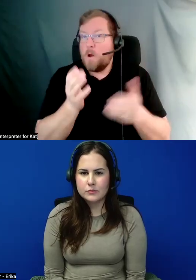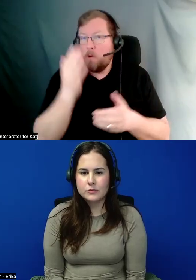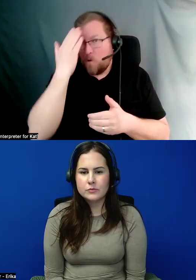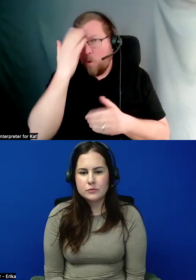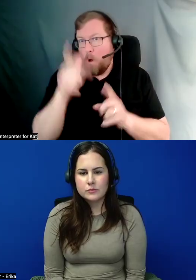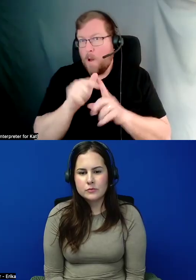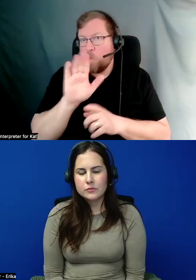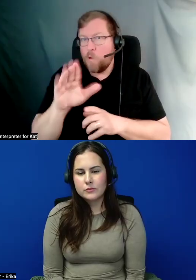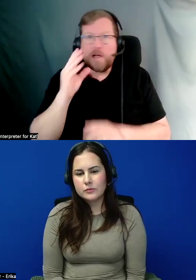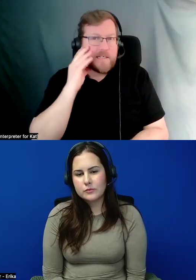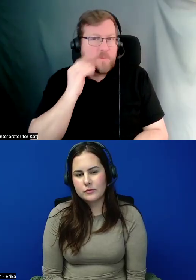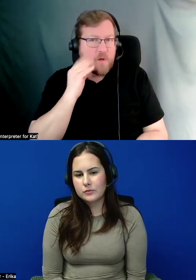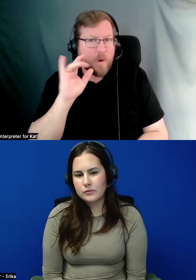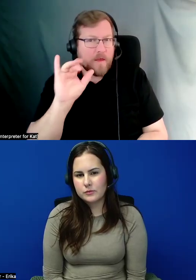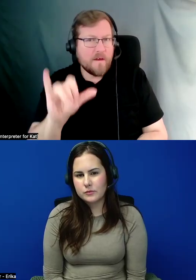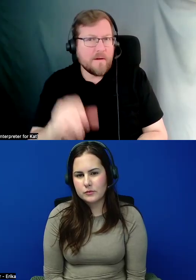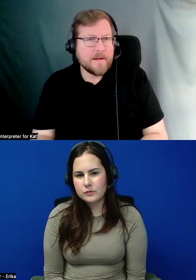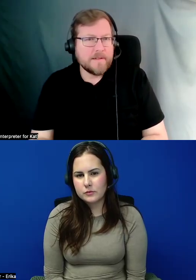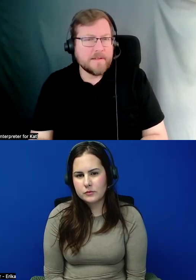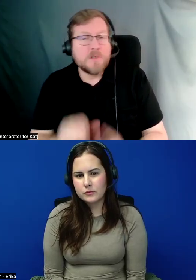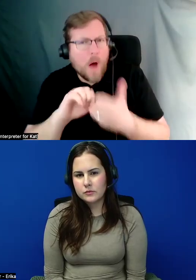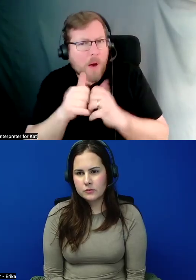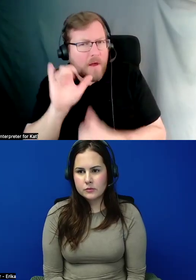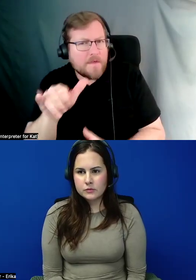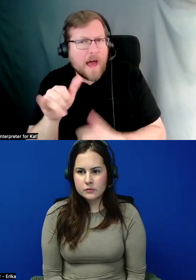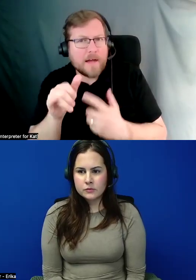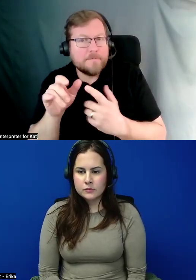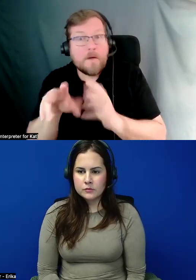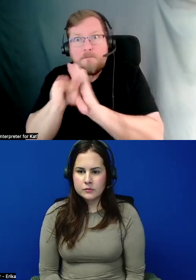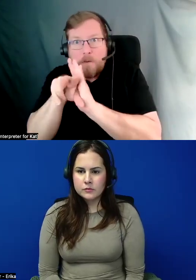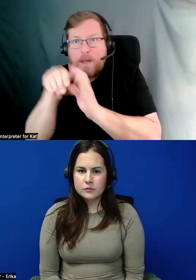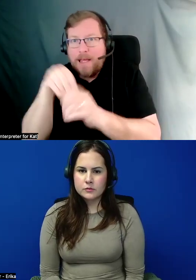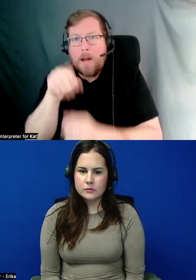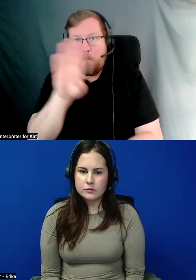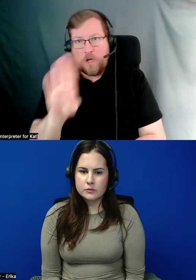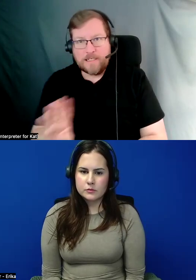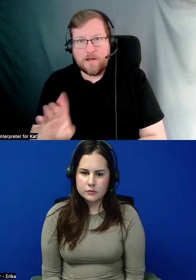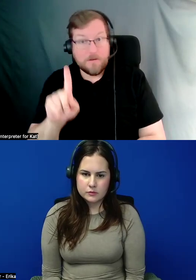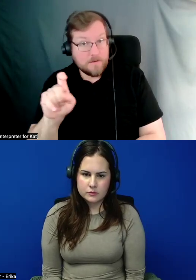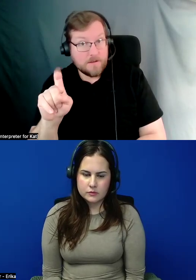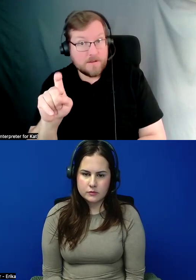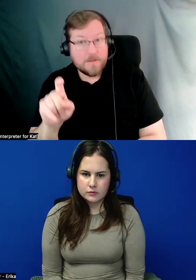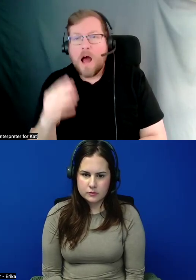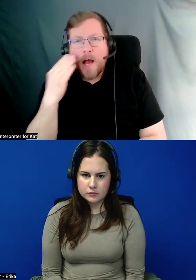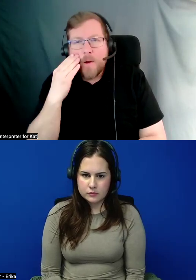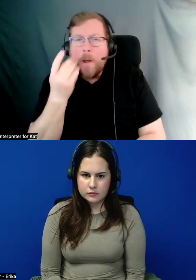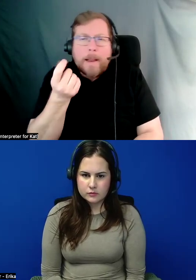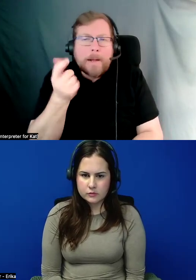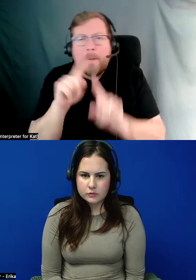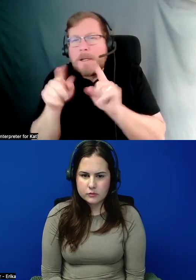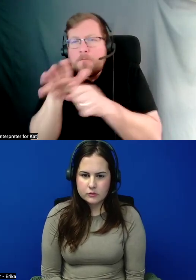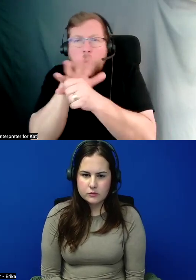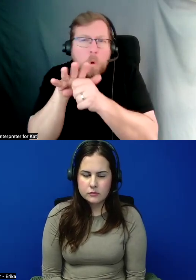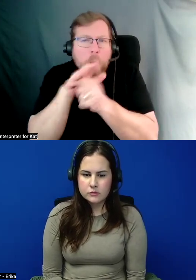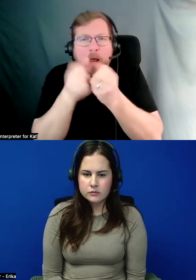it. So how was the filming in Brazil? I mean, I know the little bit different location